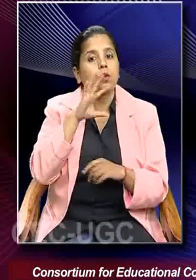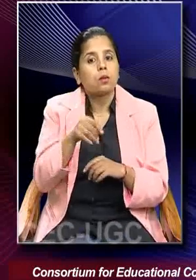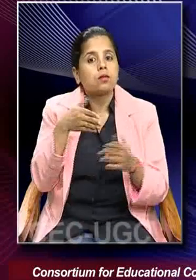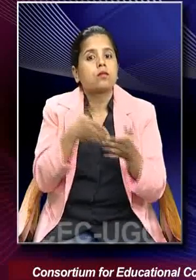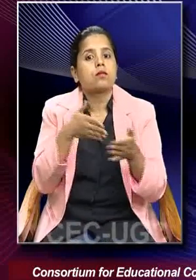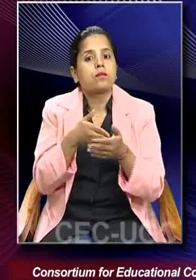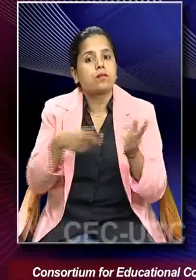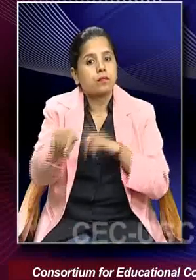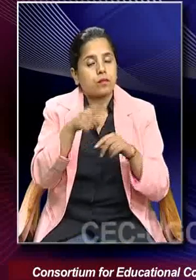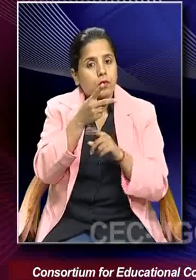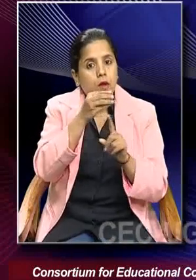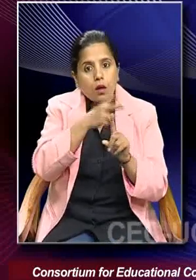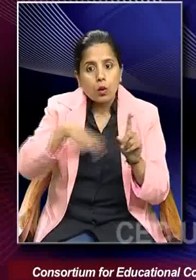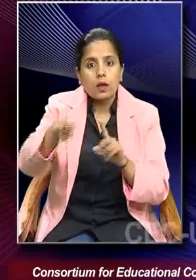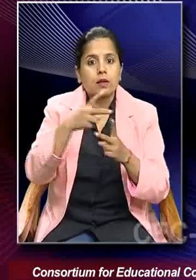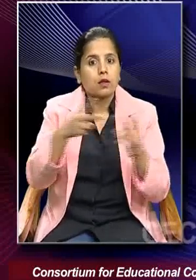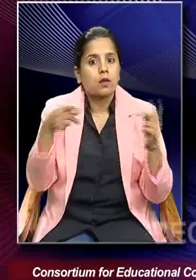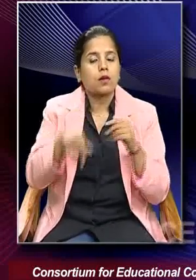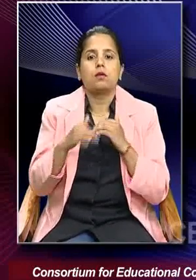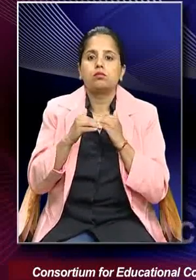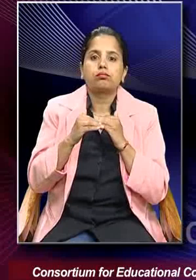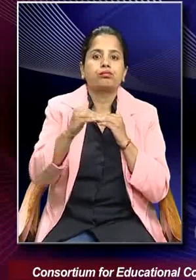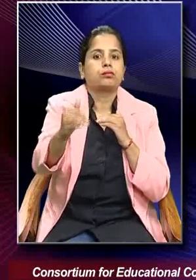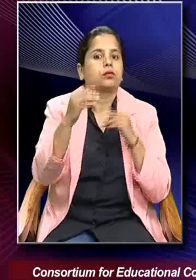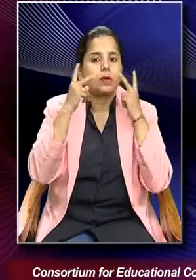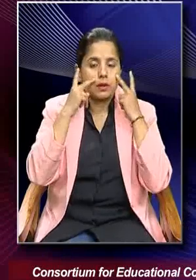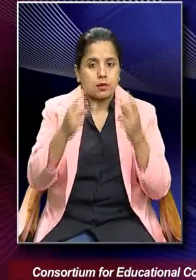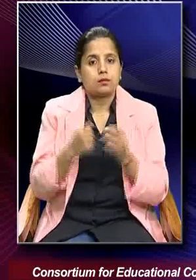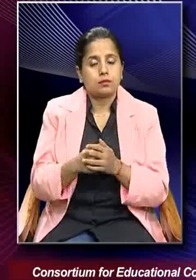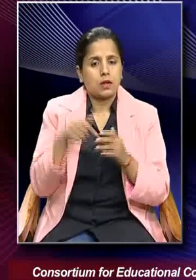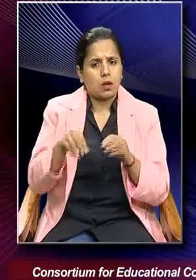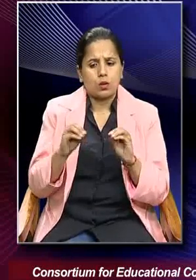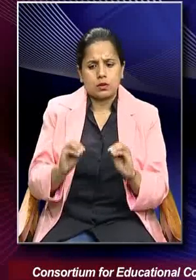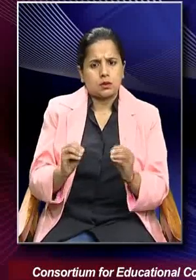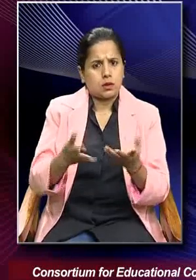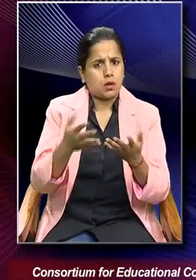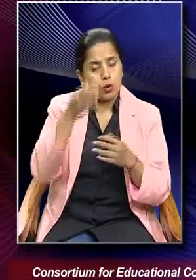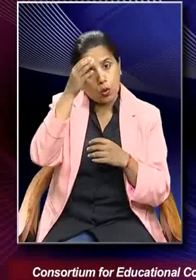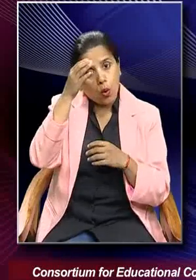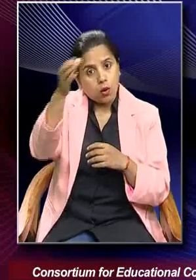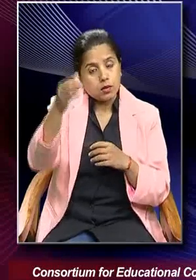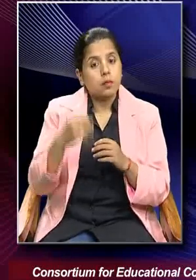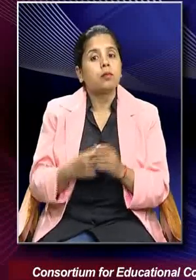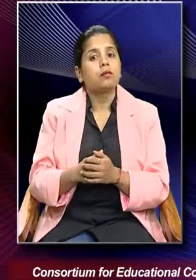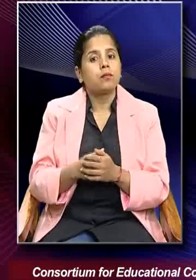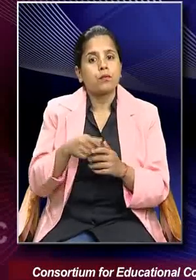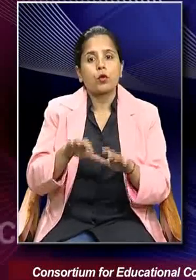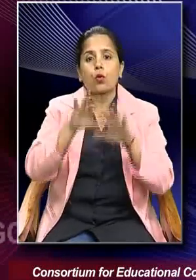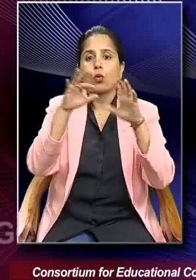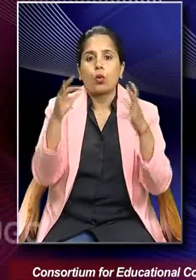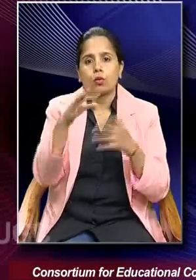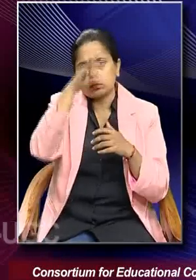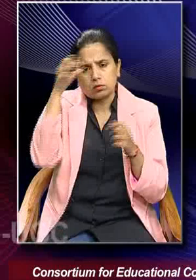of energy transition and sustainability. Now, to begin with the concept of global